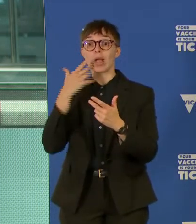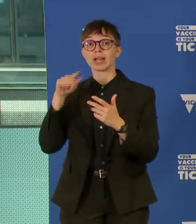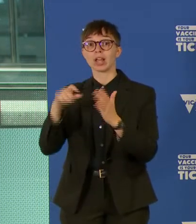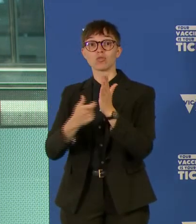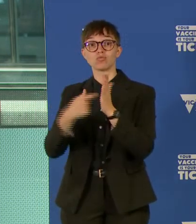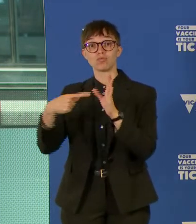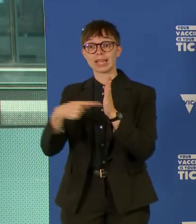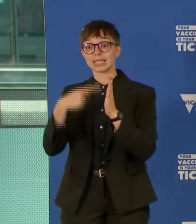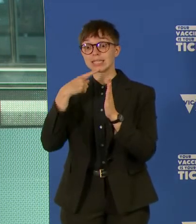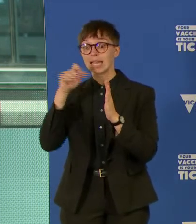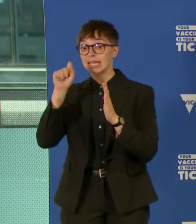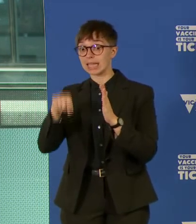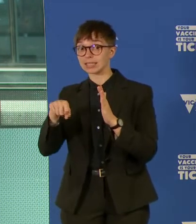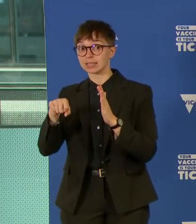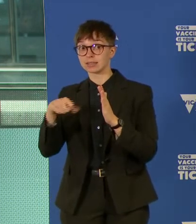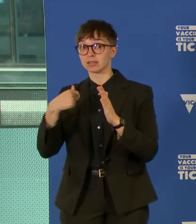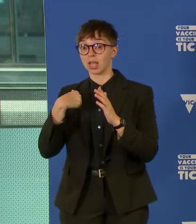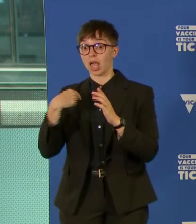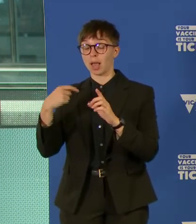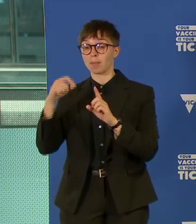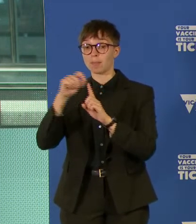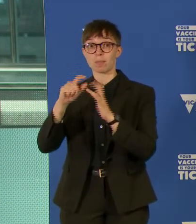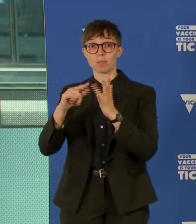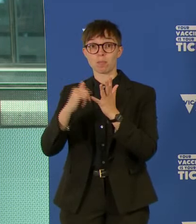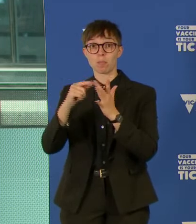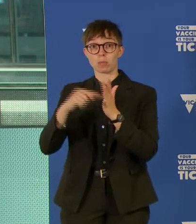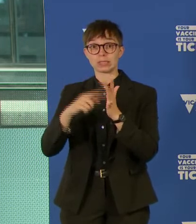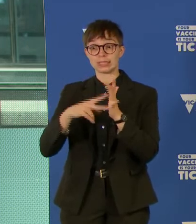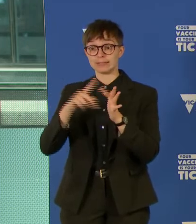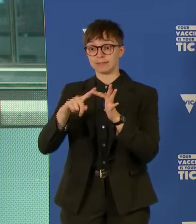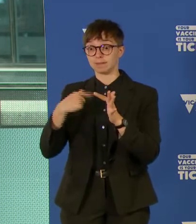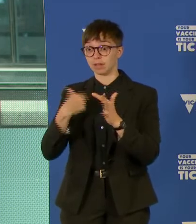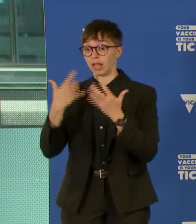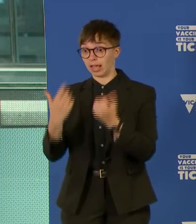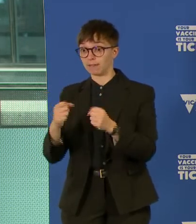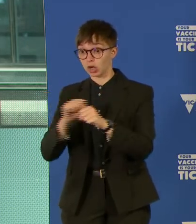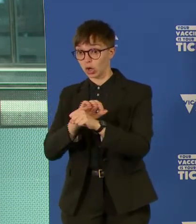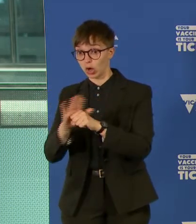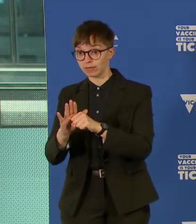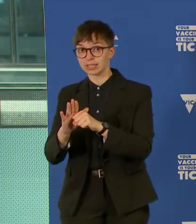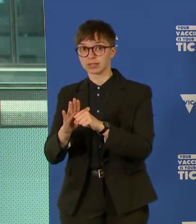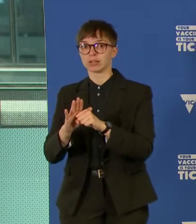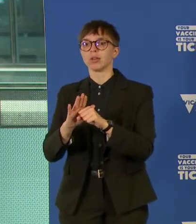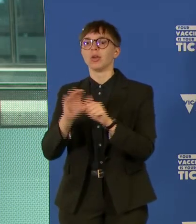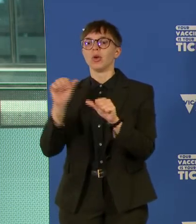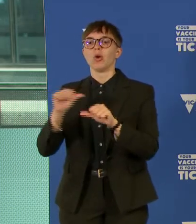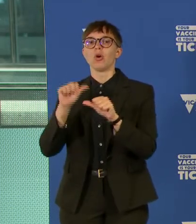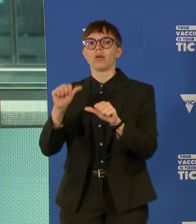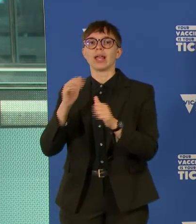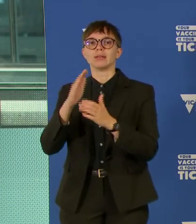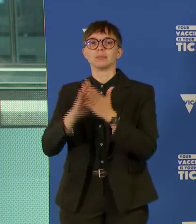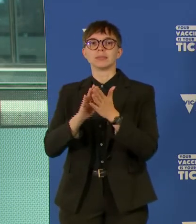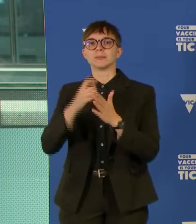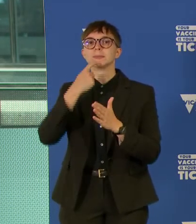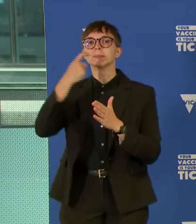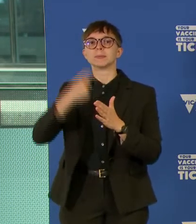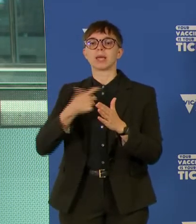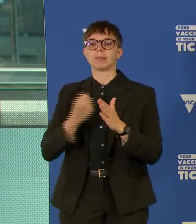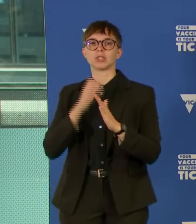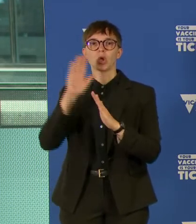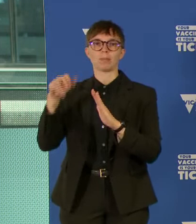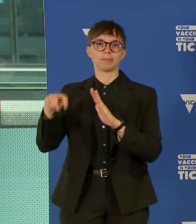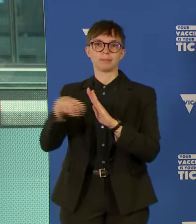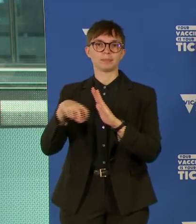have. Modelling is modelling, so we don't hang our hats on it in absolute terms, but it looks to be